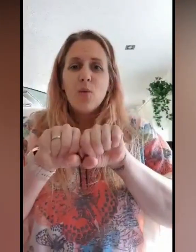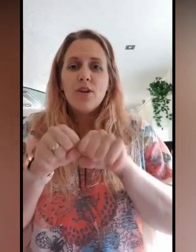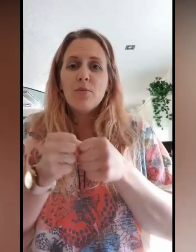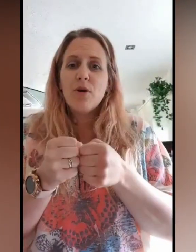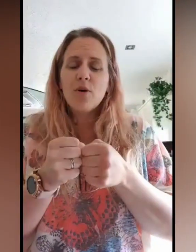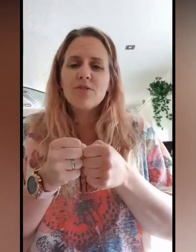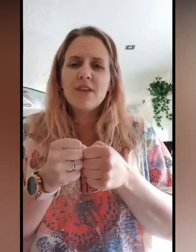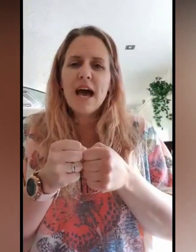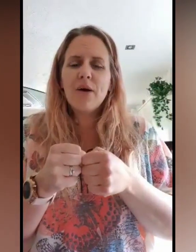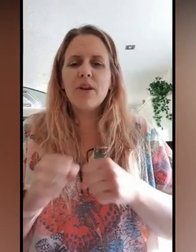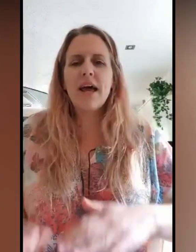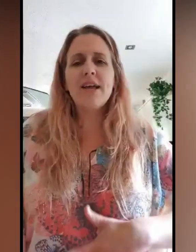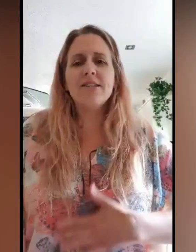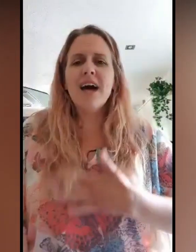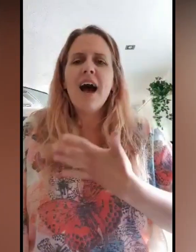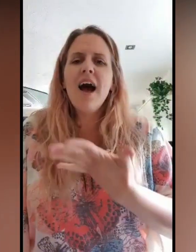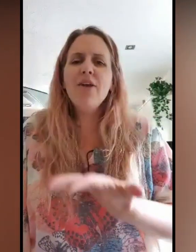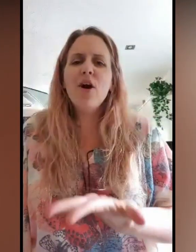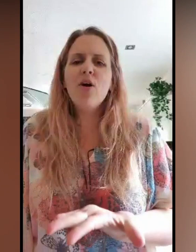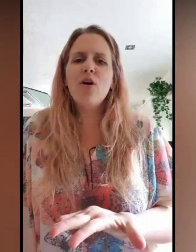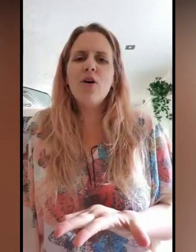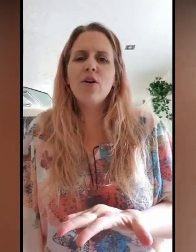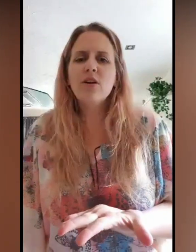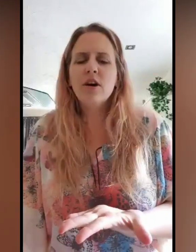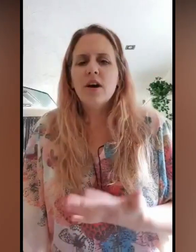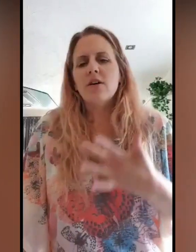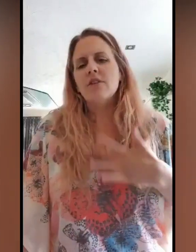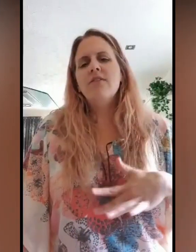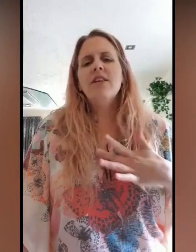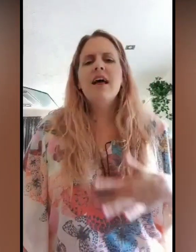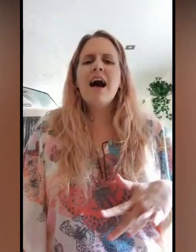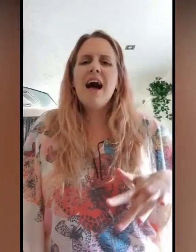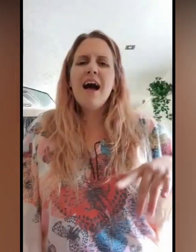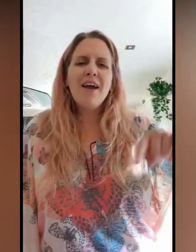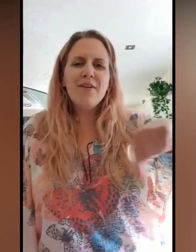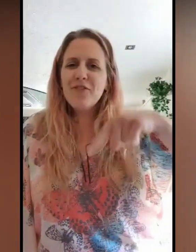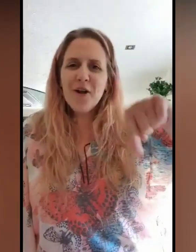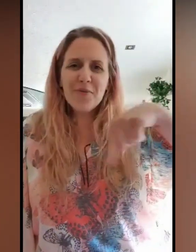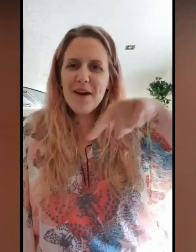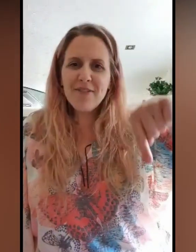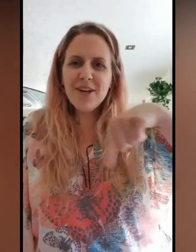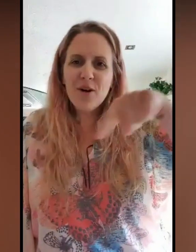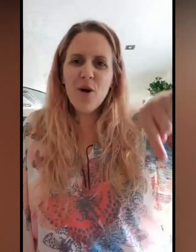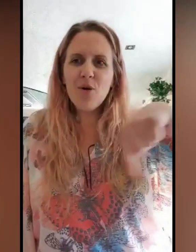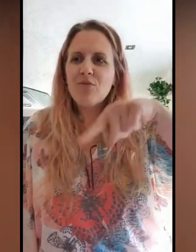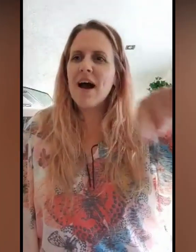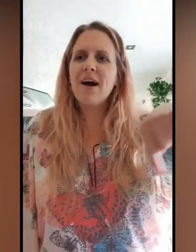When you're broken down and tired, living life on a